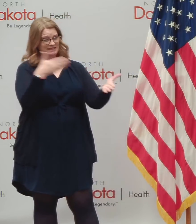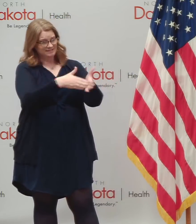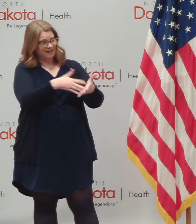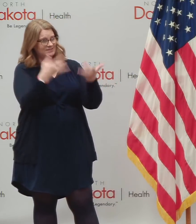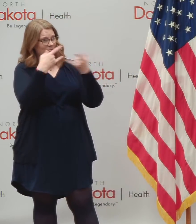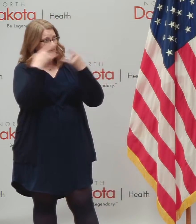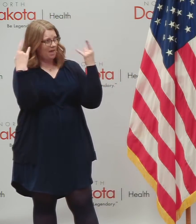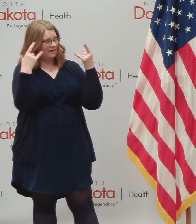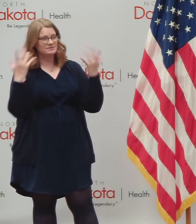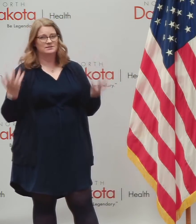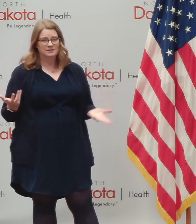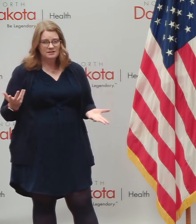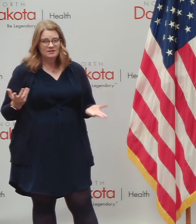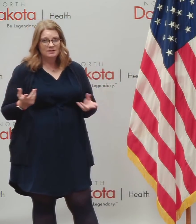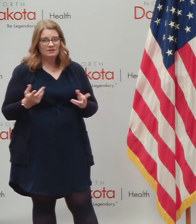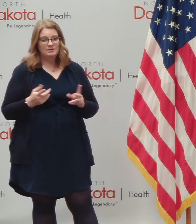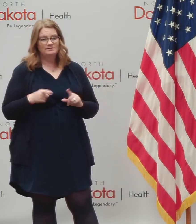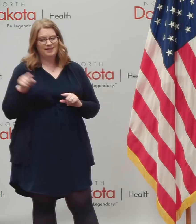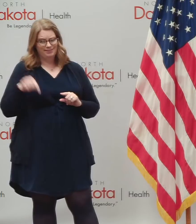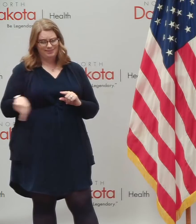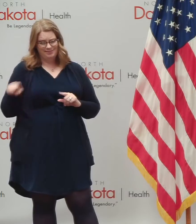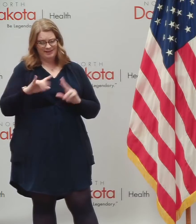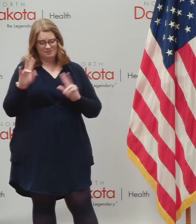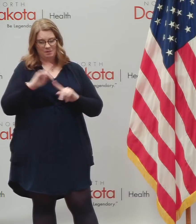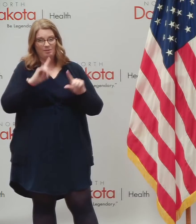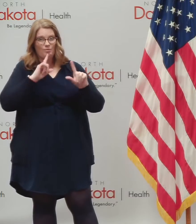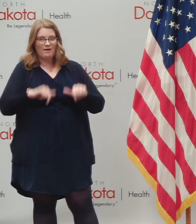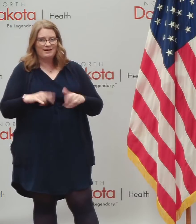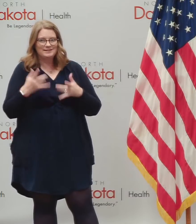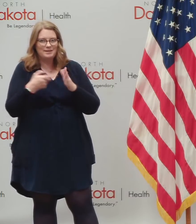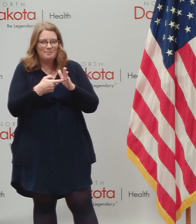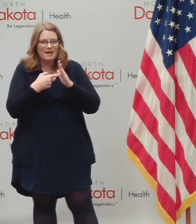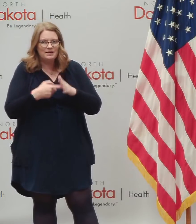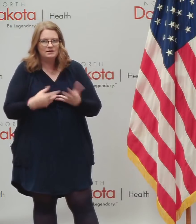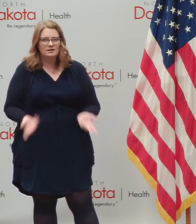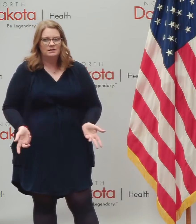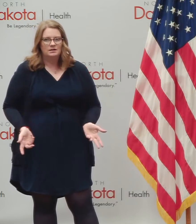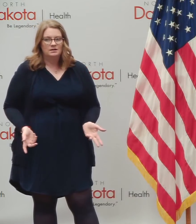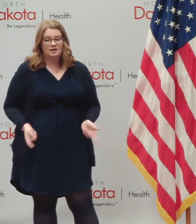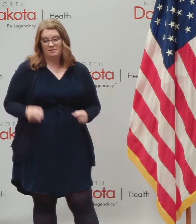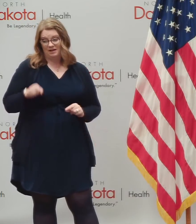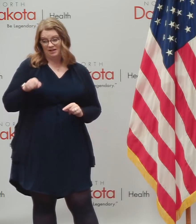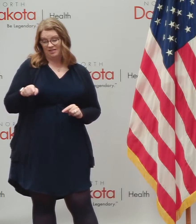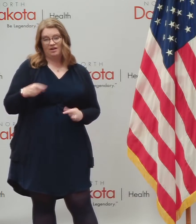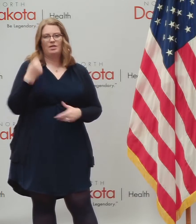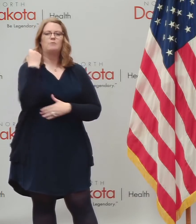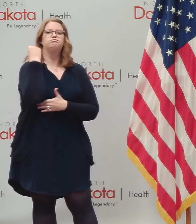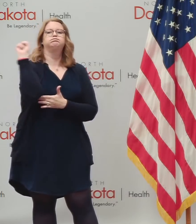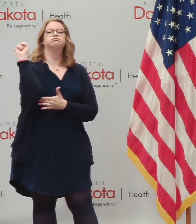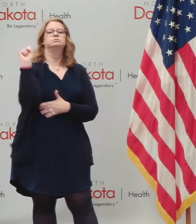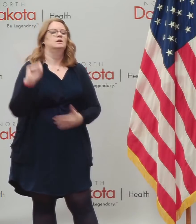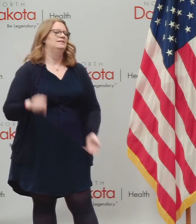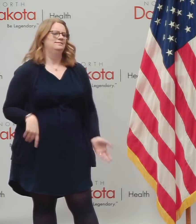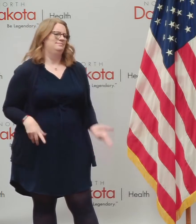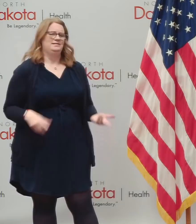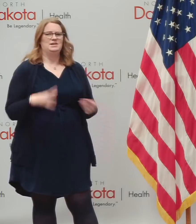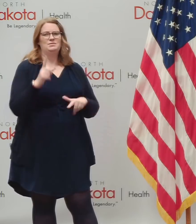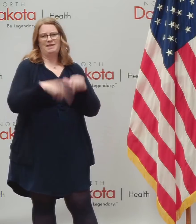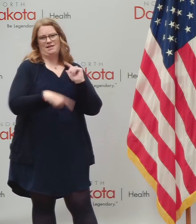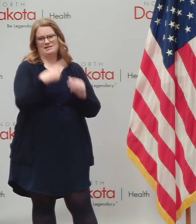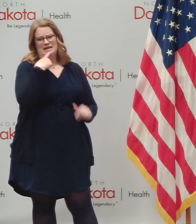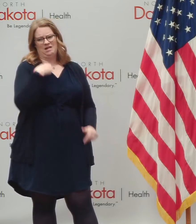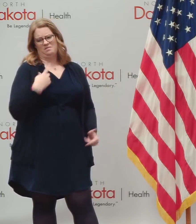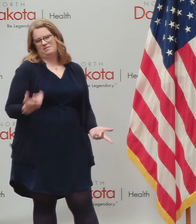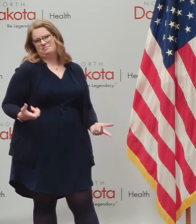have people reacting to the mandate, and then they may not wear a mask as part of I'm protesting being told to wear one.